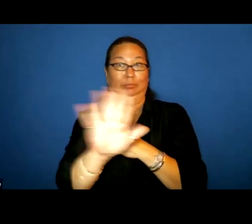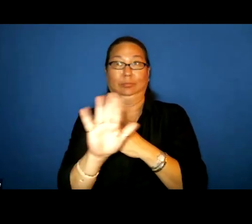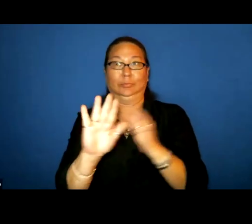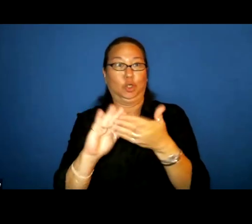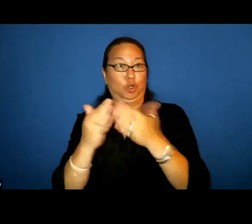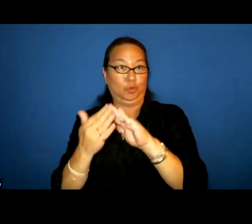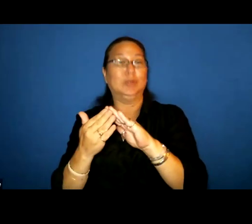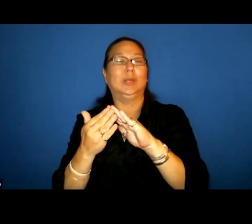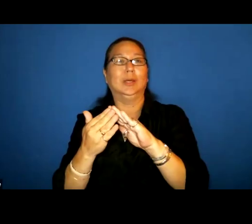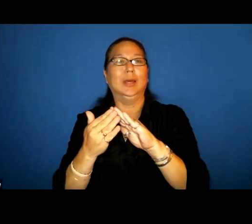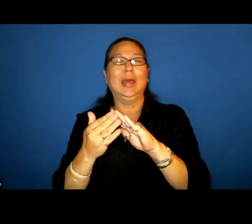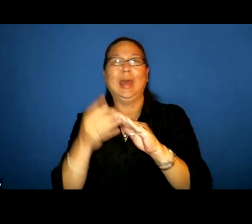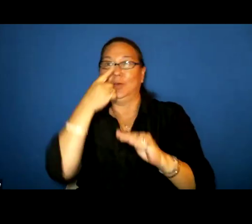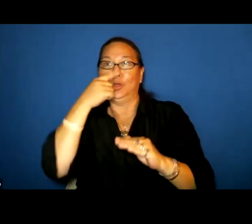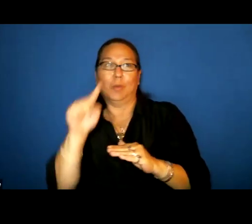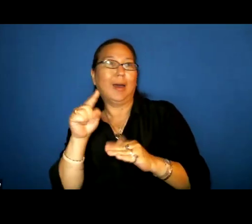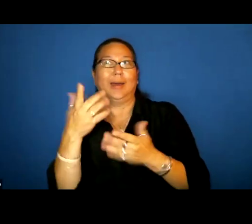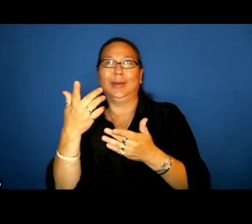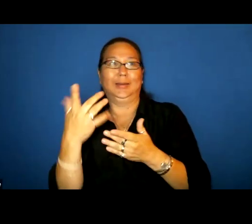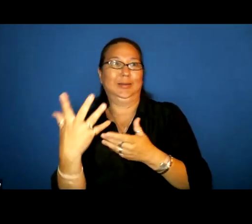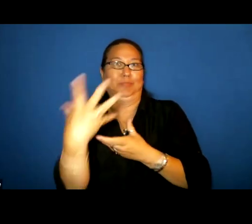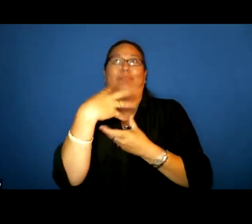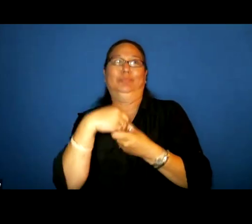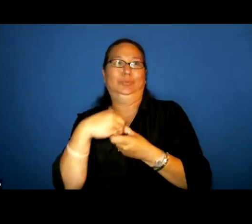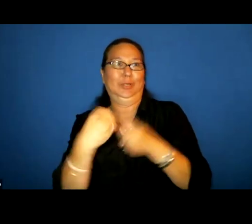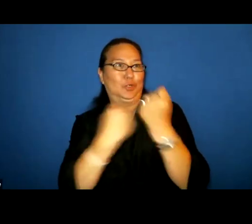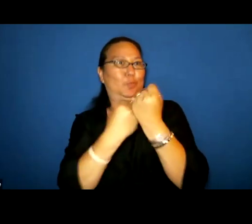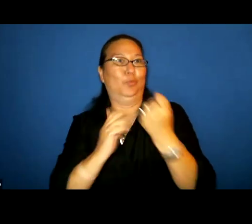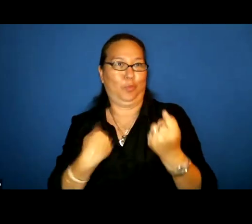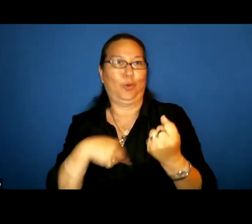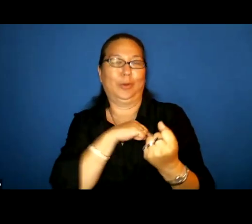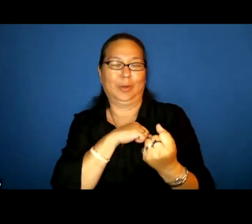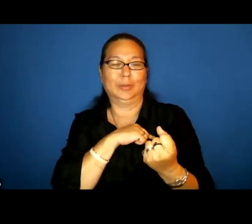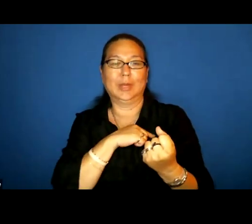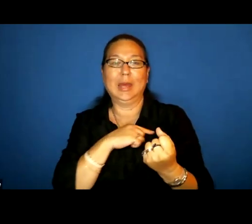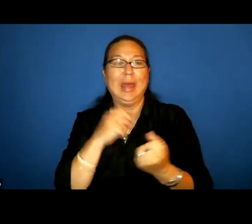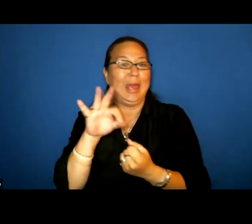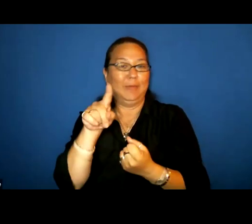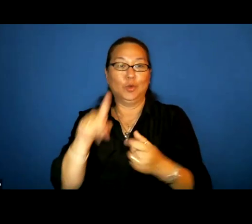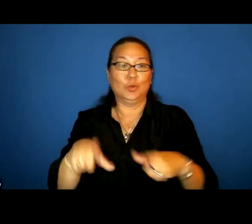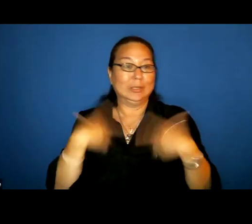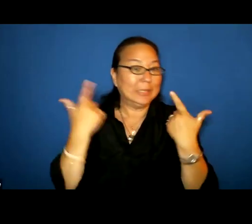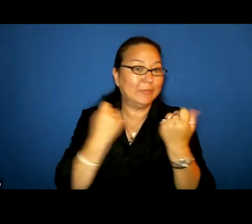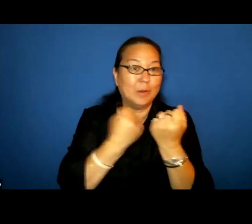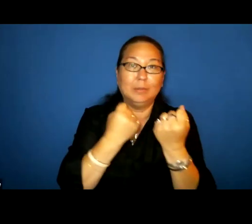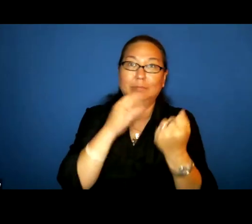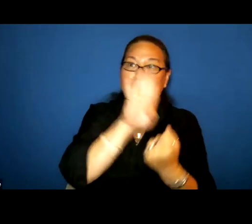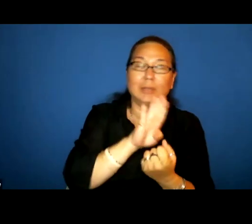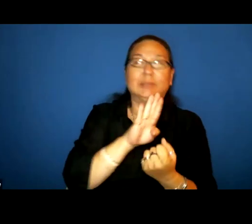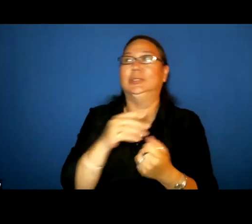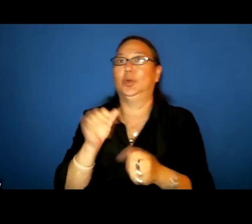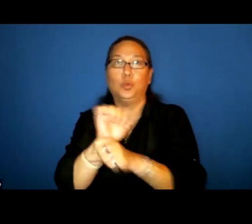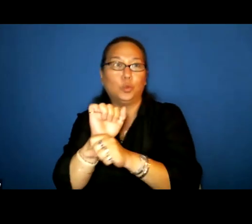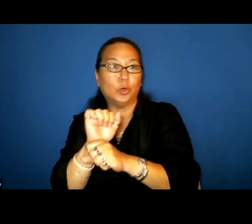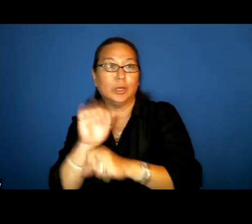you are a company in Boston, if you are an organizational leader, if you live in Boston, if you work in Boston and you want to make